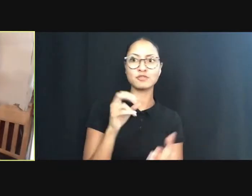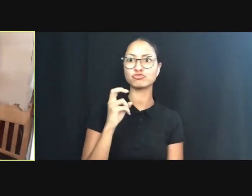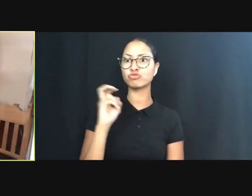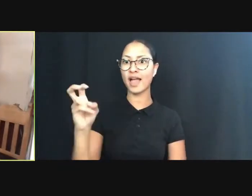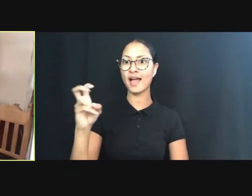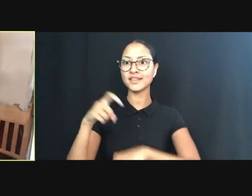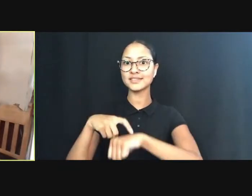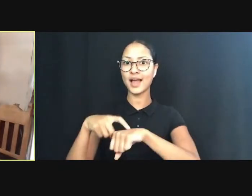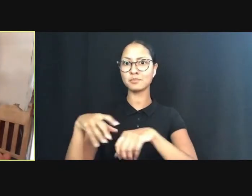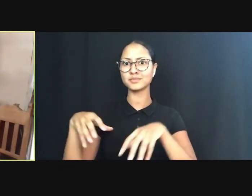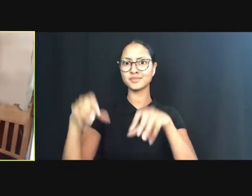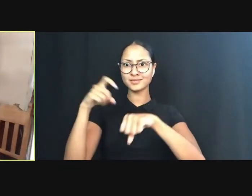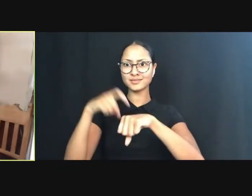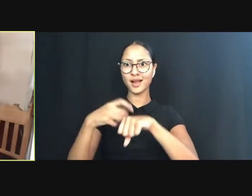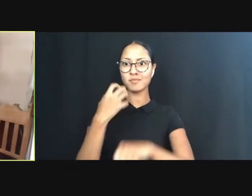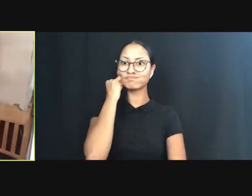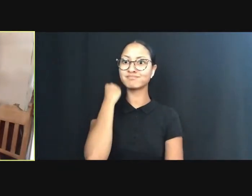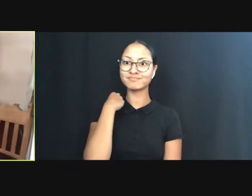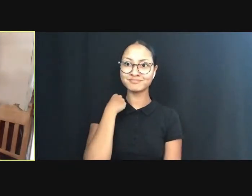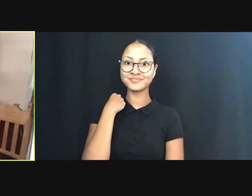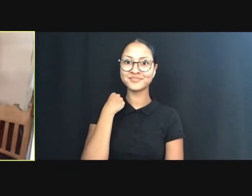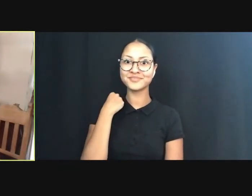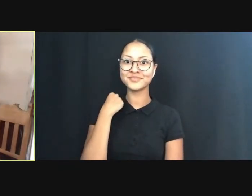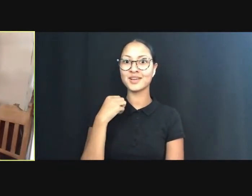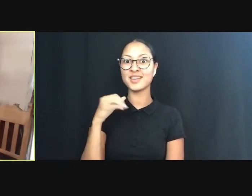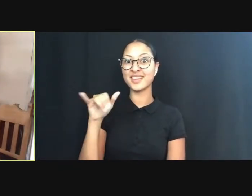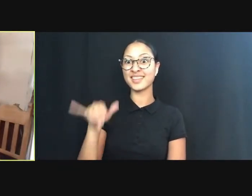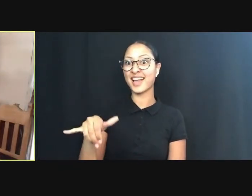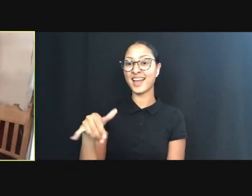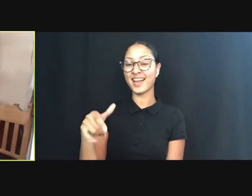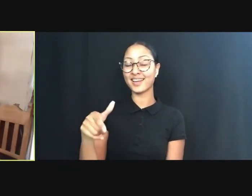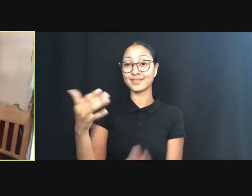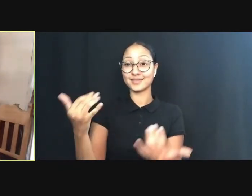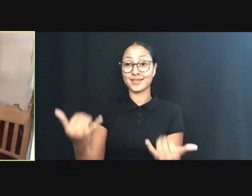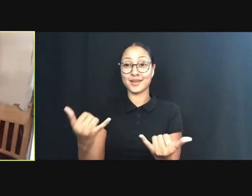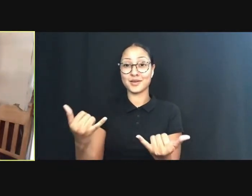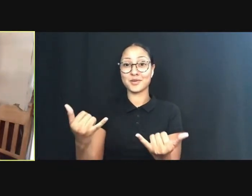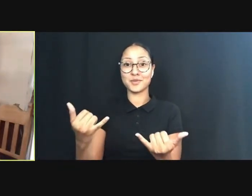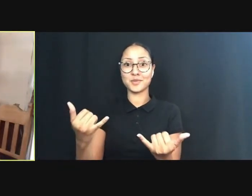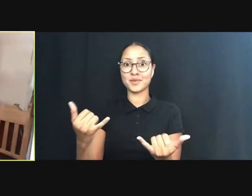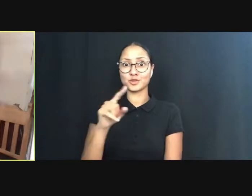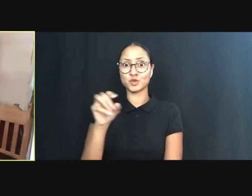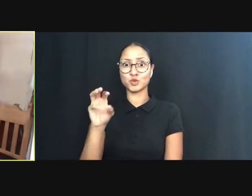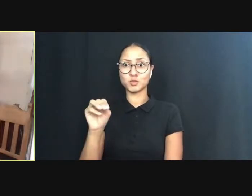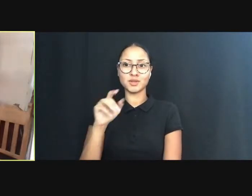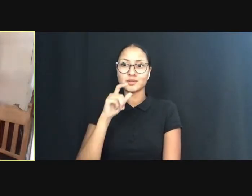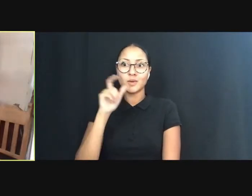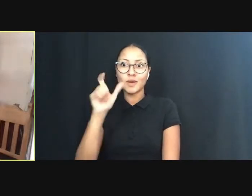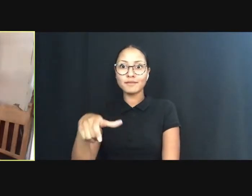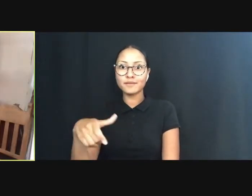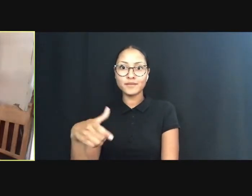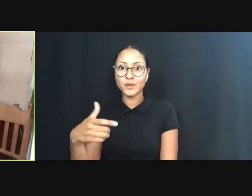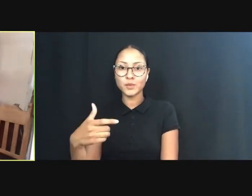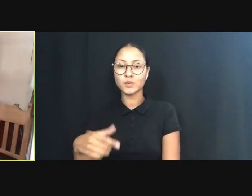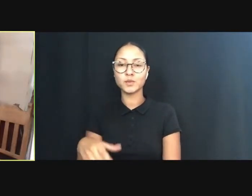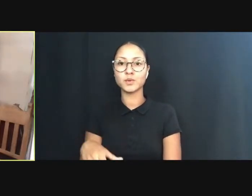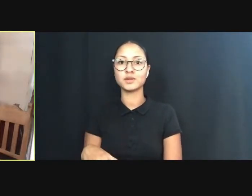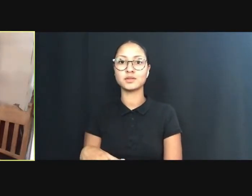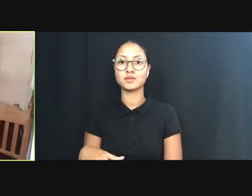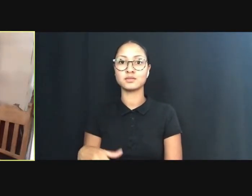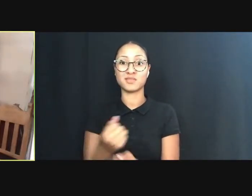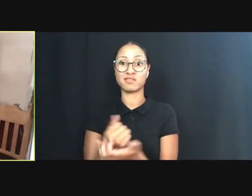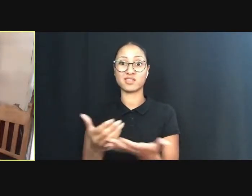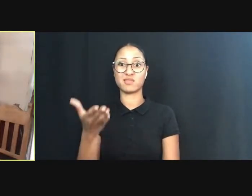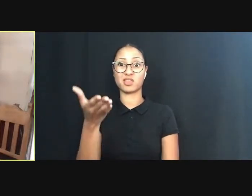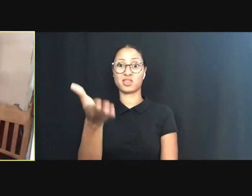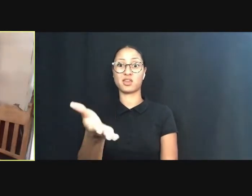meetings is unheard. We don't do that, right? That typically, and there's some protection built in. So this